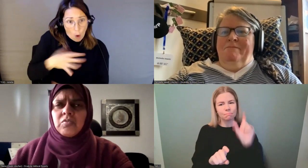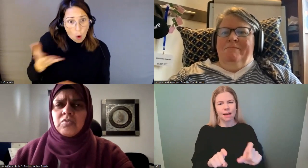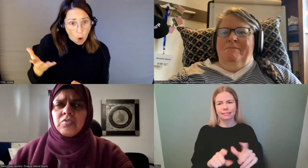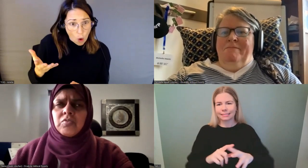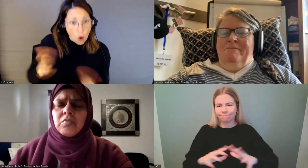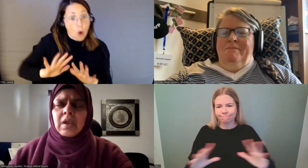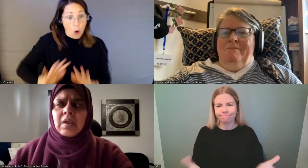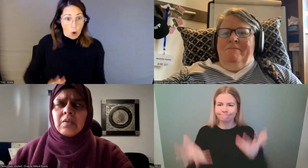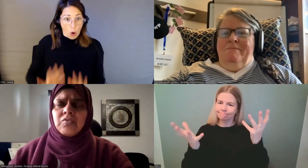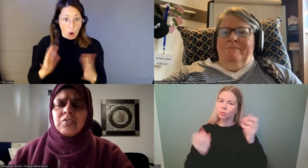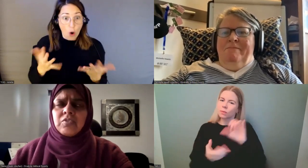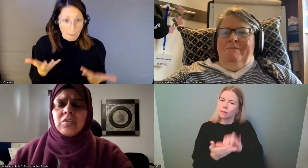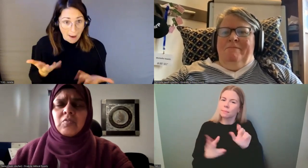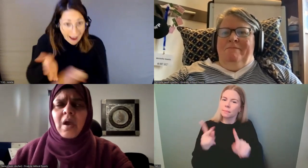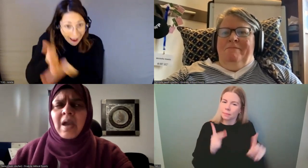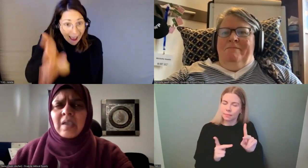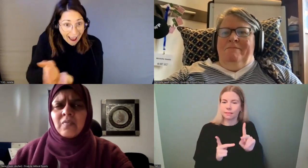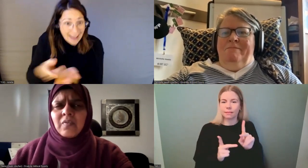to